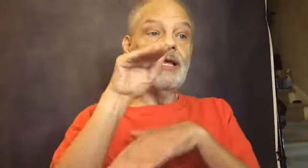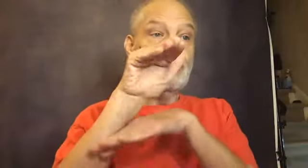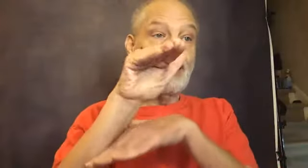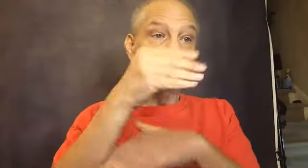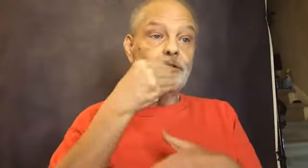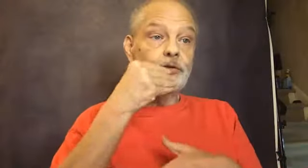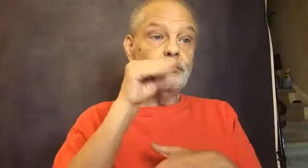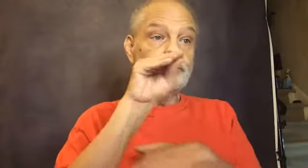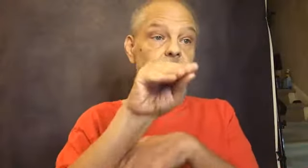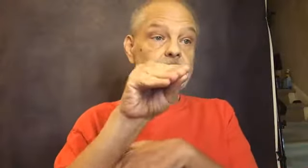Eat afternoon,